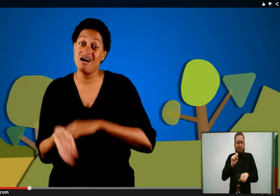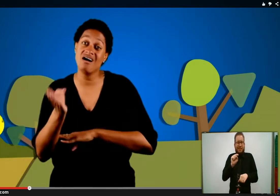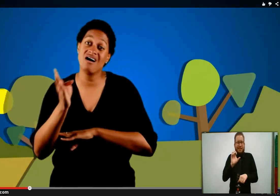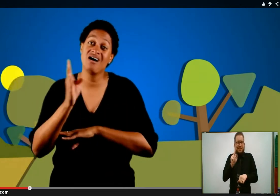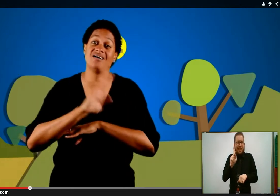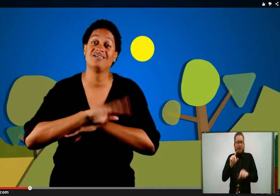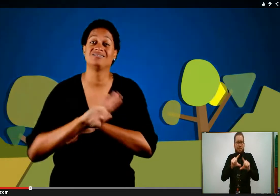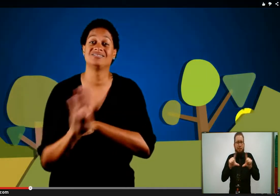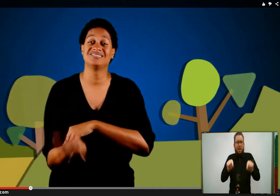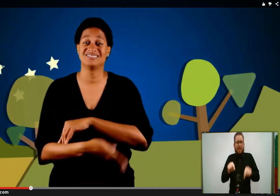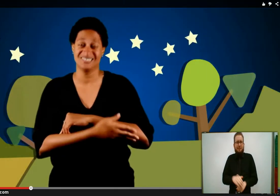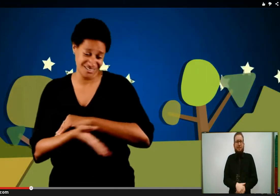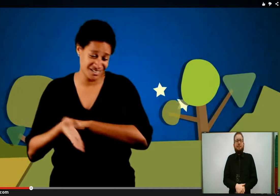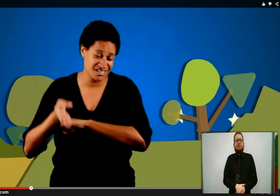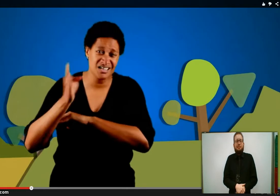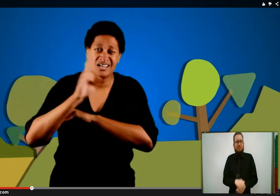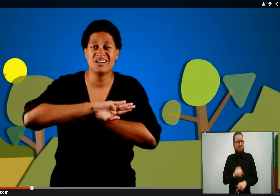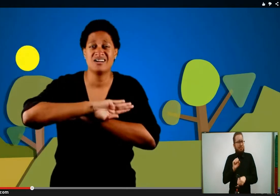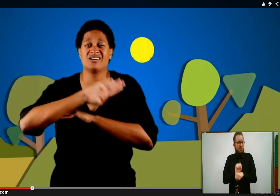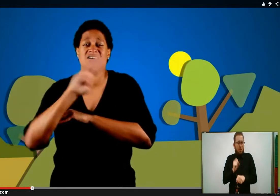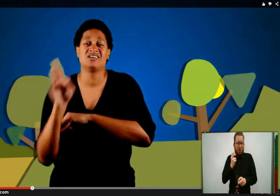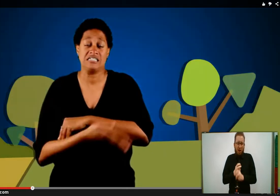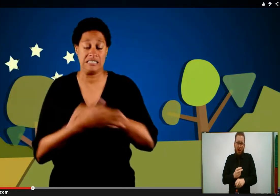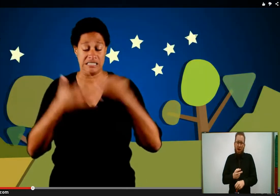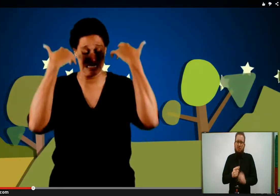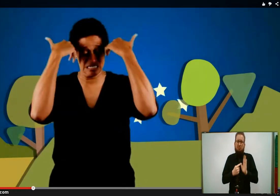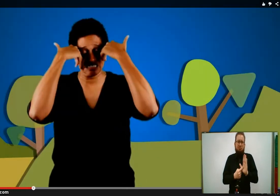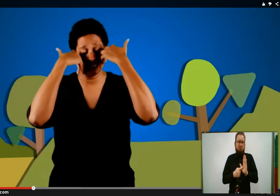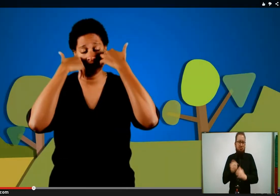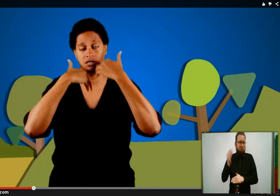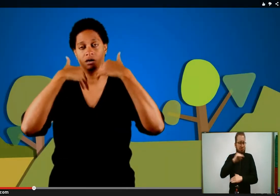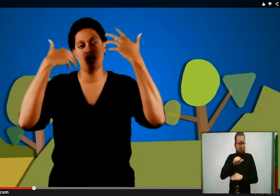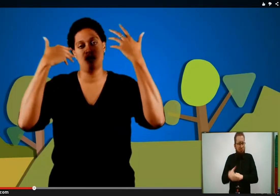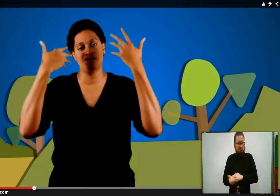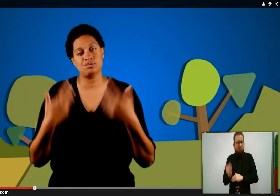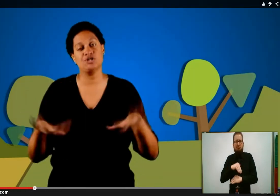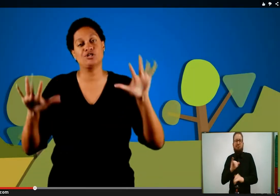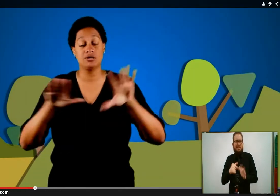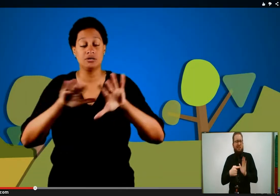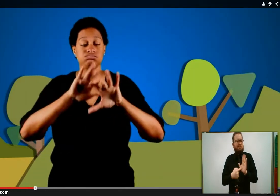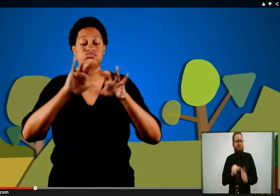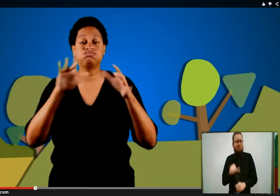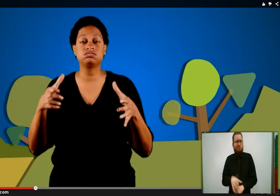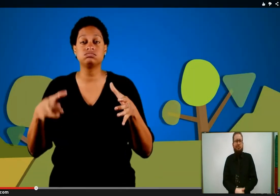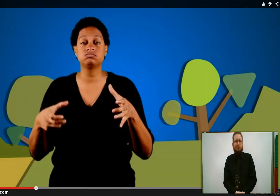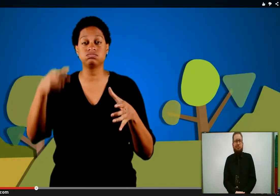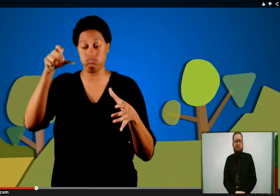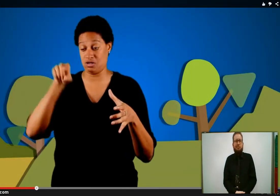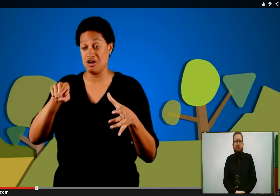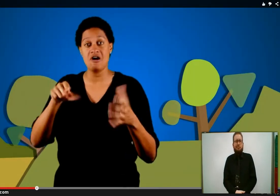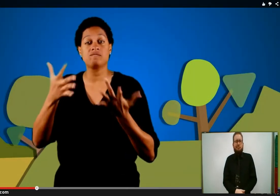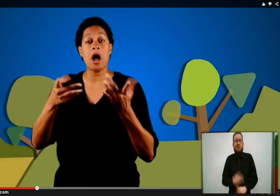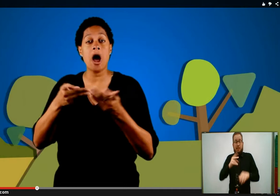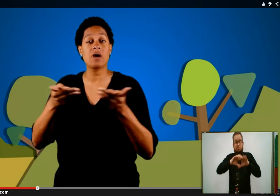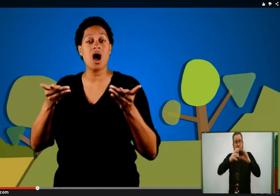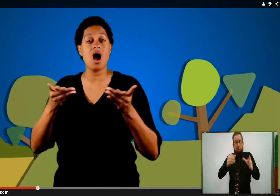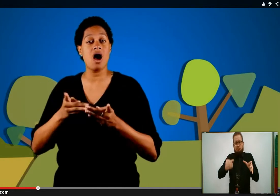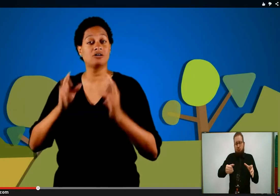shows how they set it up, how they stack the bricks. He was working really hard. He worked all day and all night.